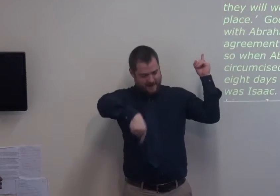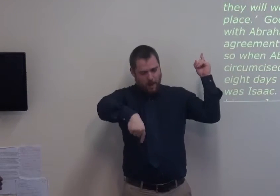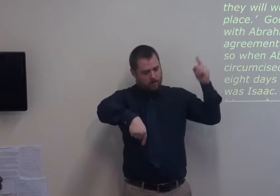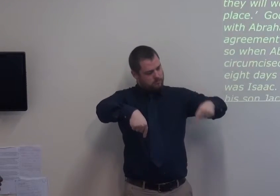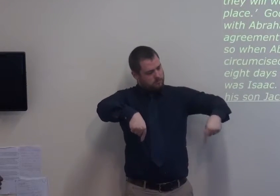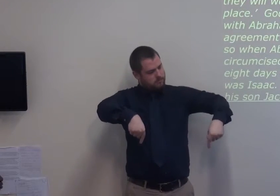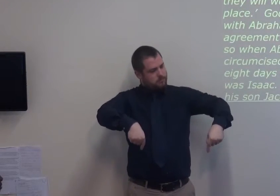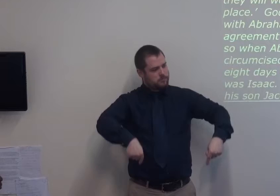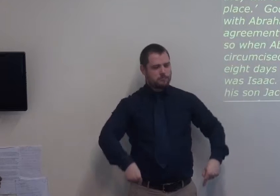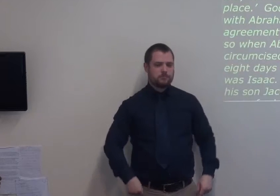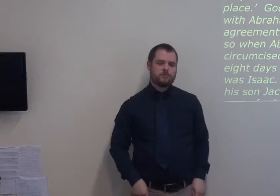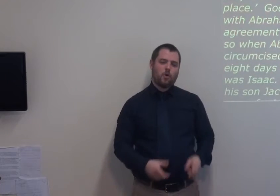God made an agreement with Abraham.